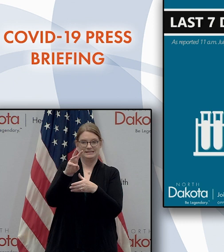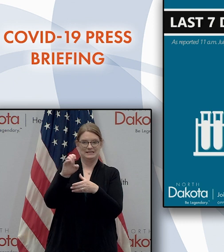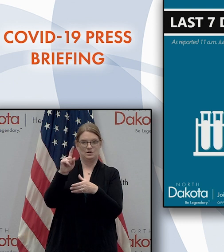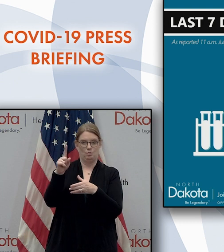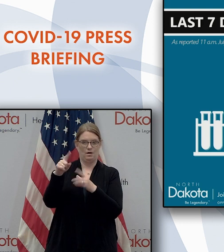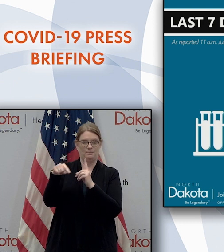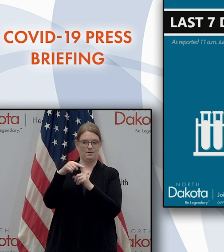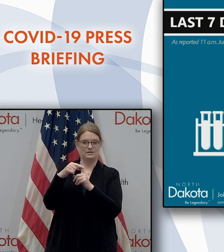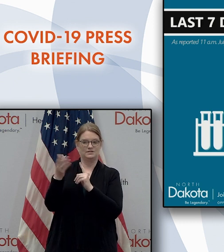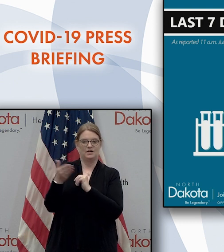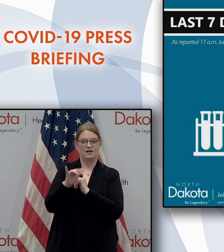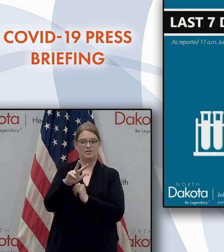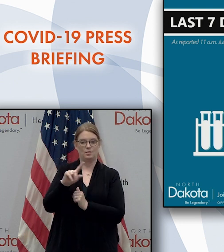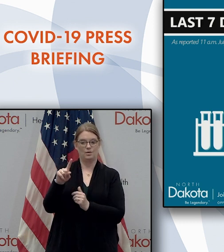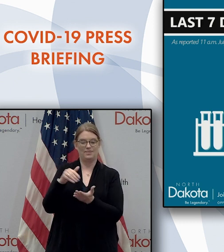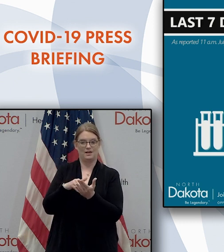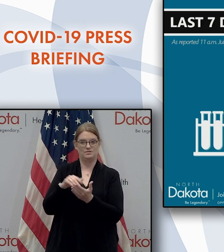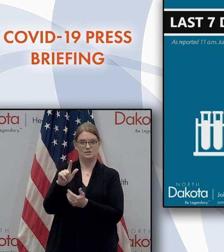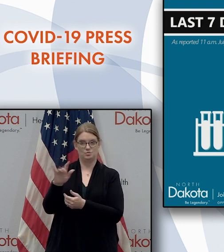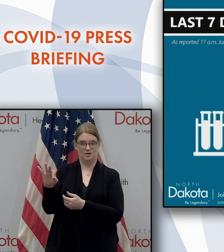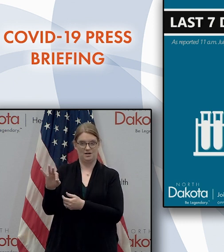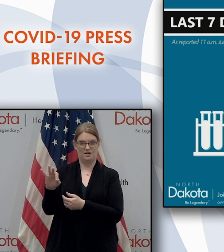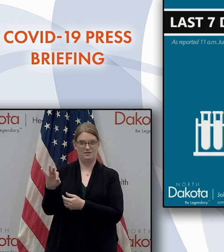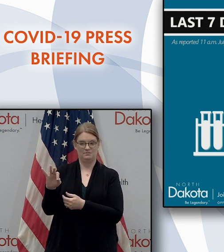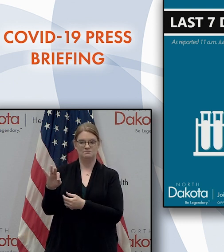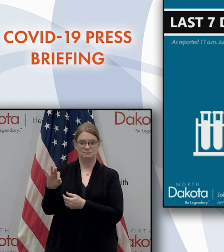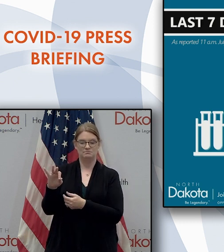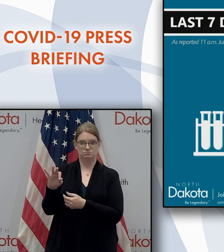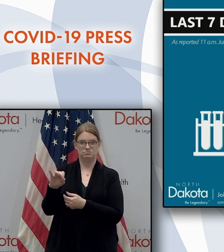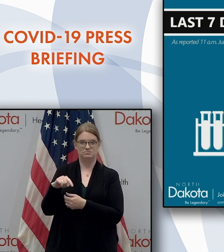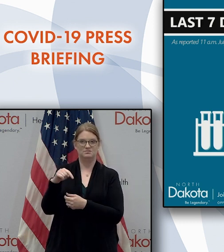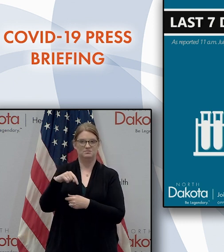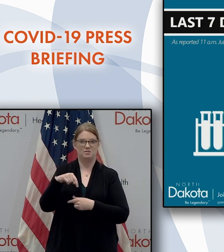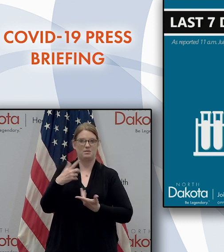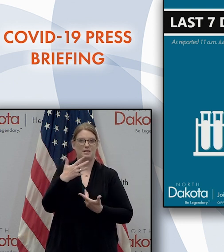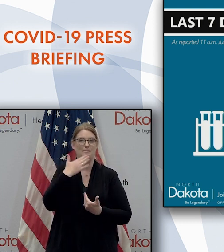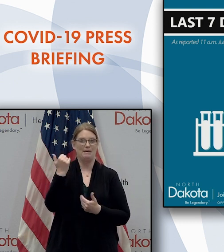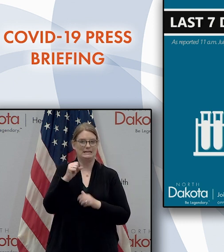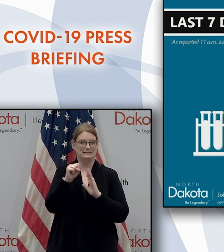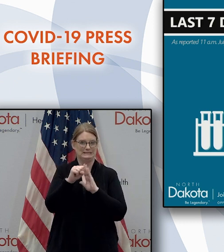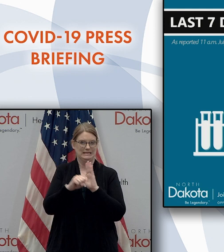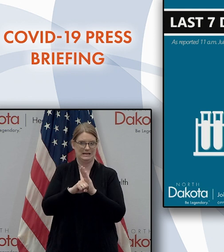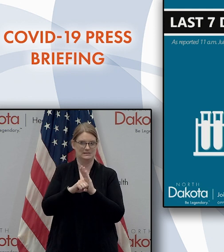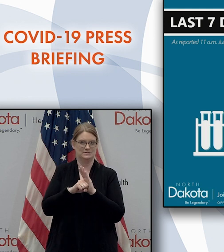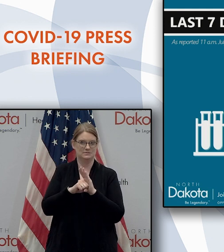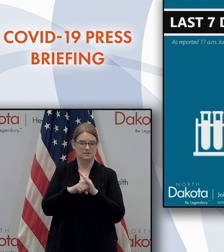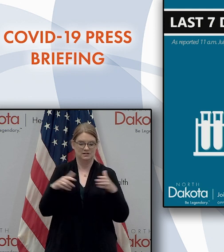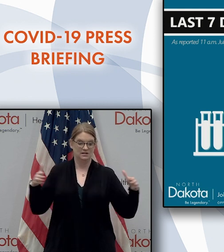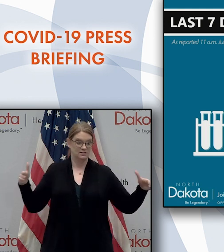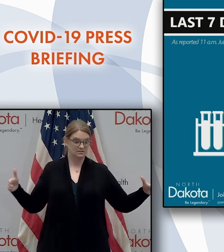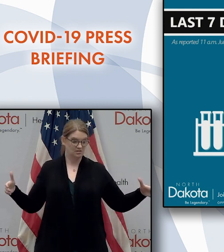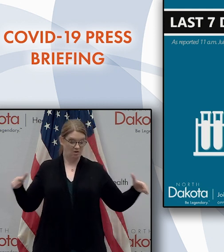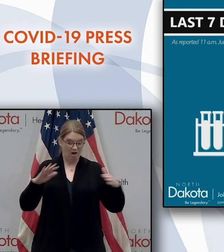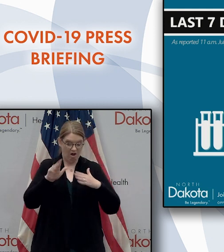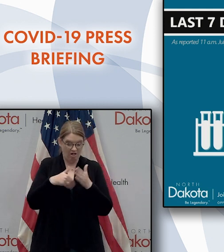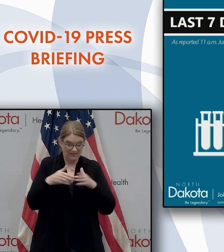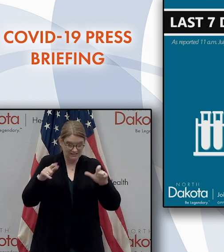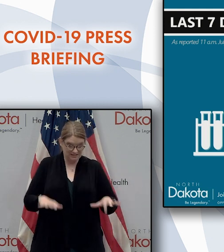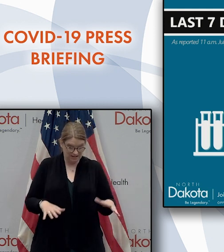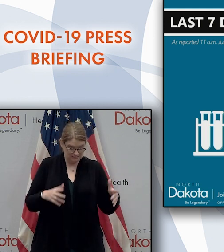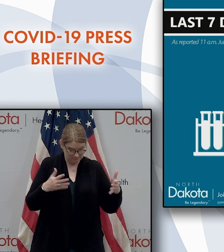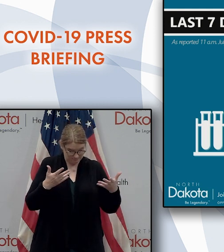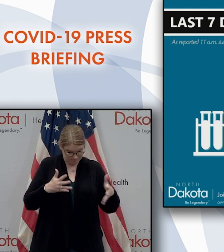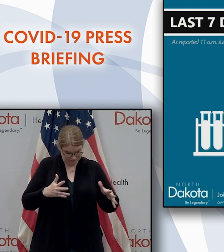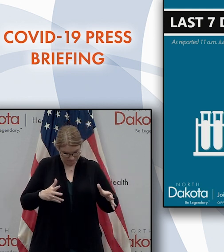out of 31,000 tests, again, puts us among the best states in the nation in terms of low positivity rate. So we like the position we're